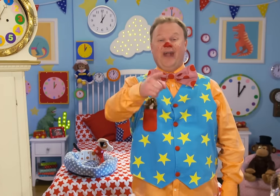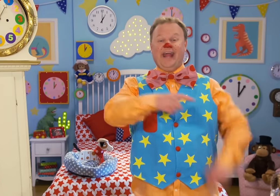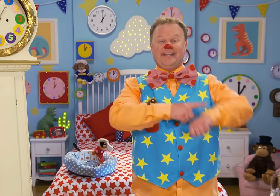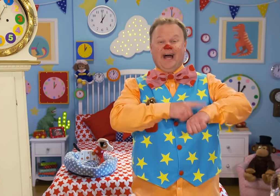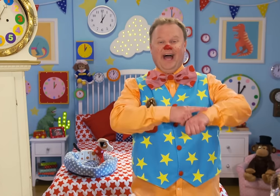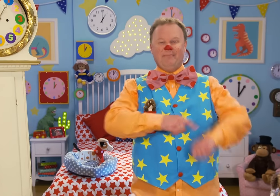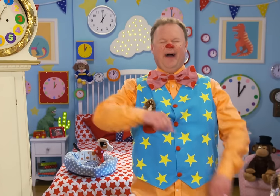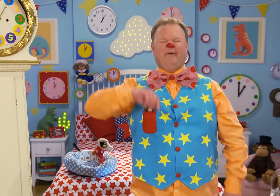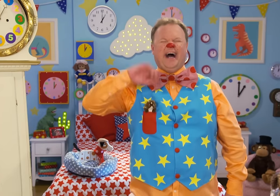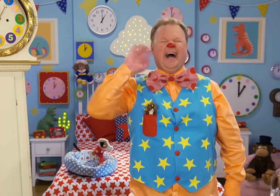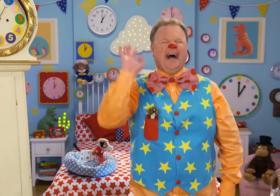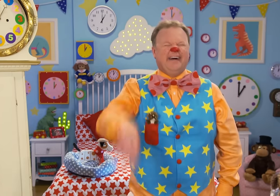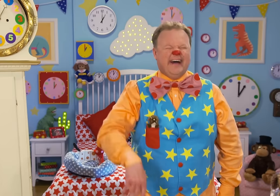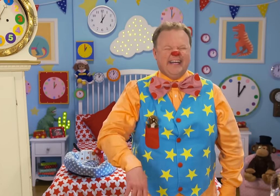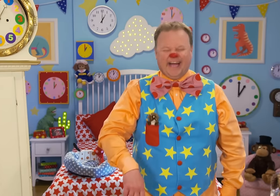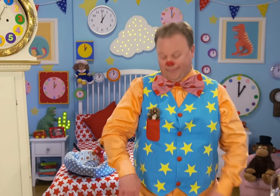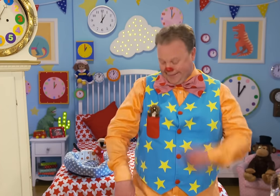Great time!